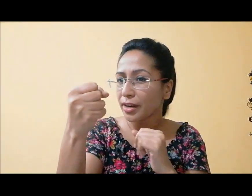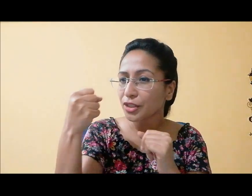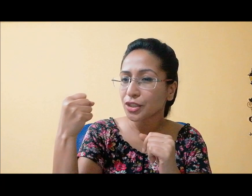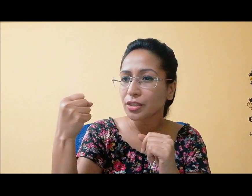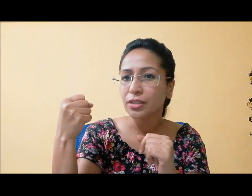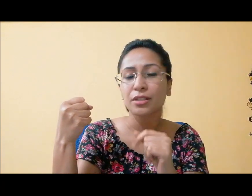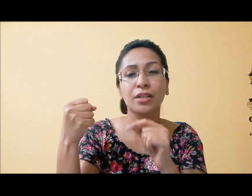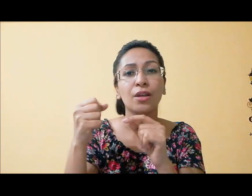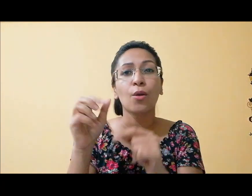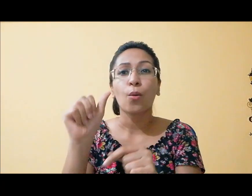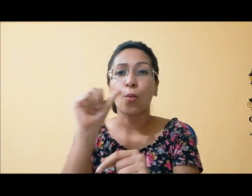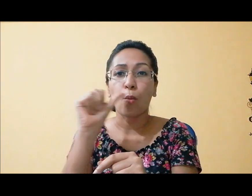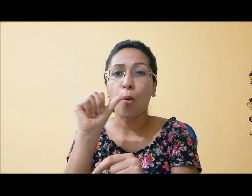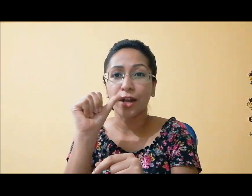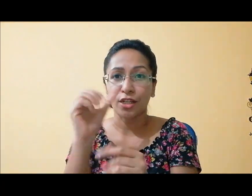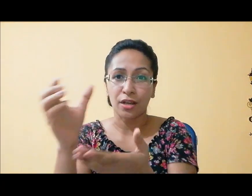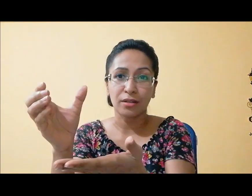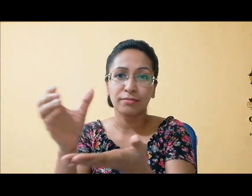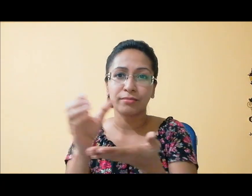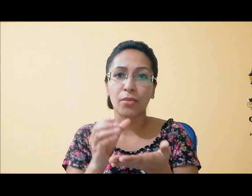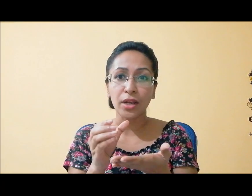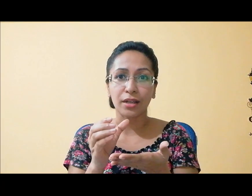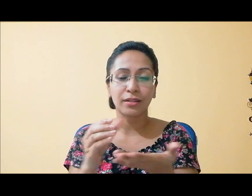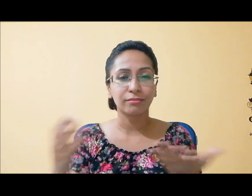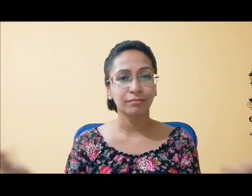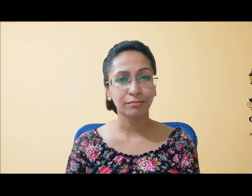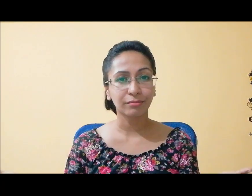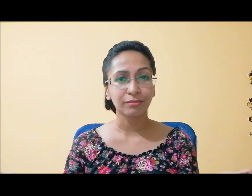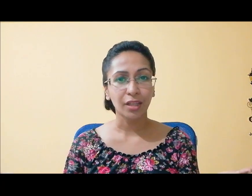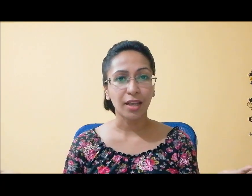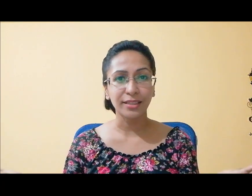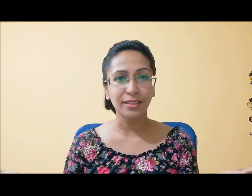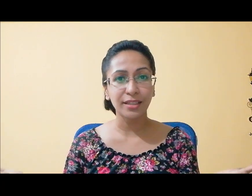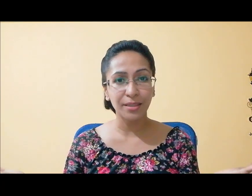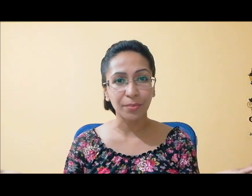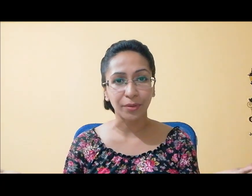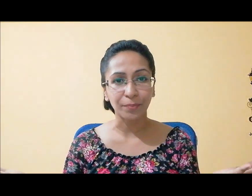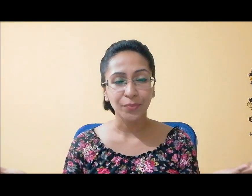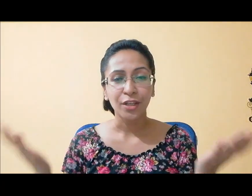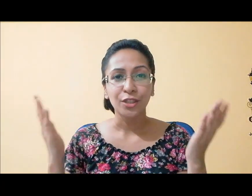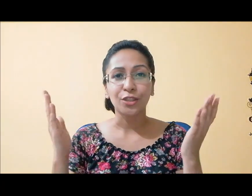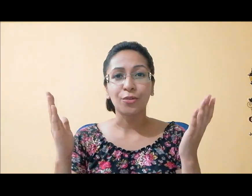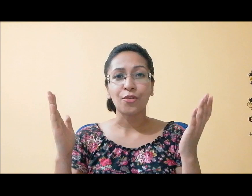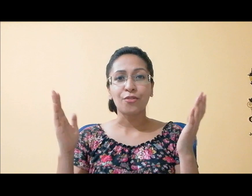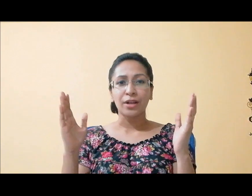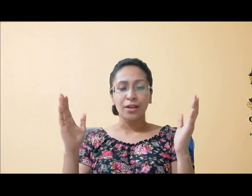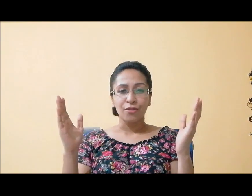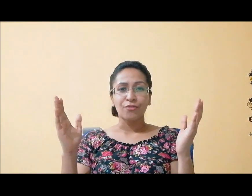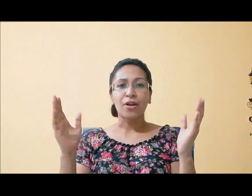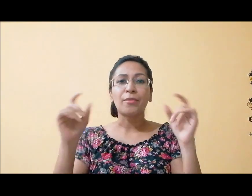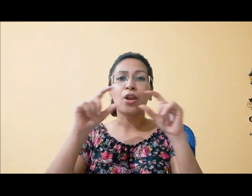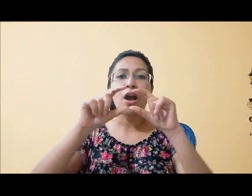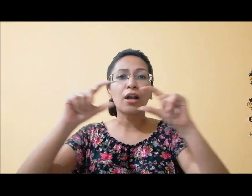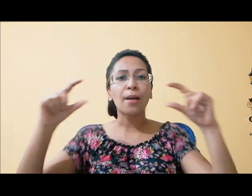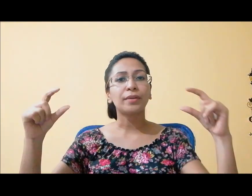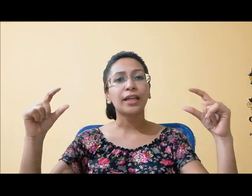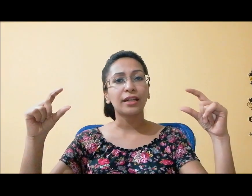fridge, water, drink. Isn't that simple? So from a long complicated